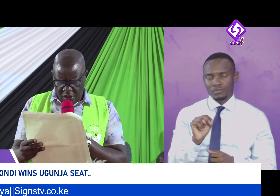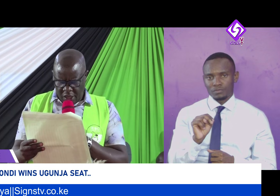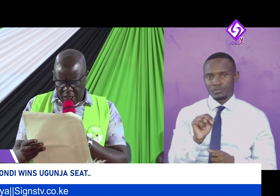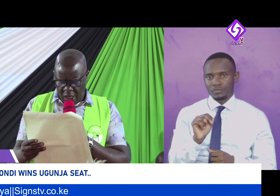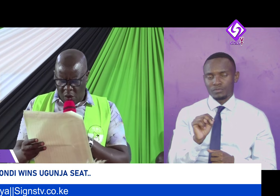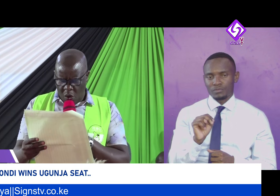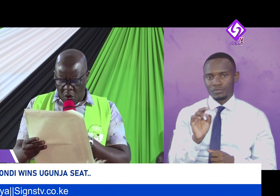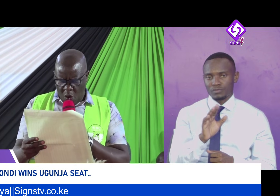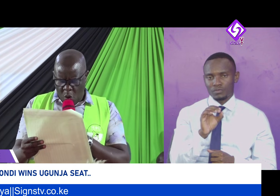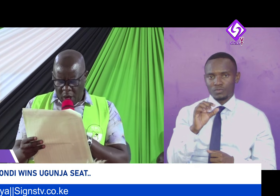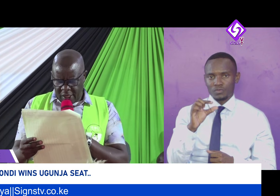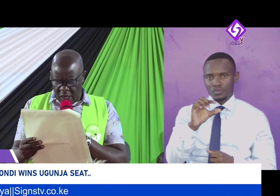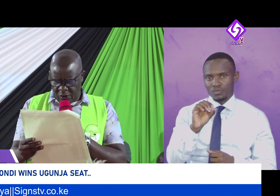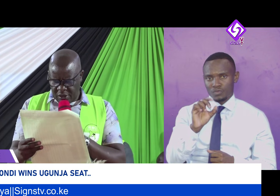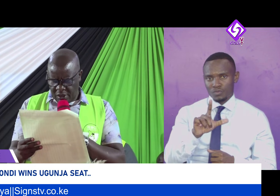Obol,